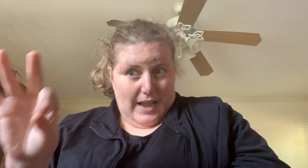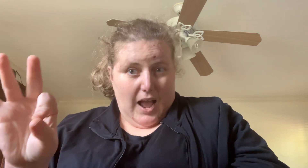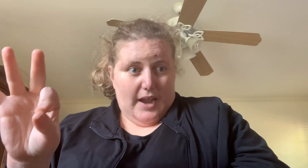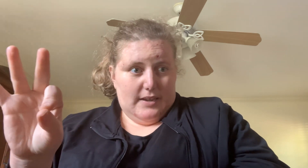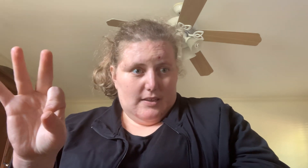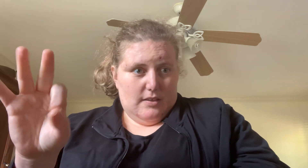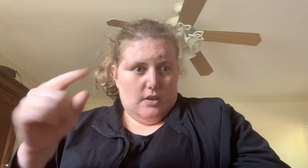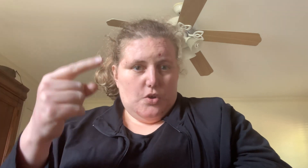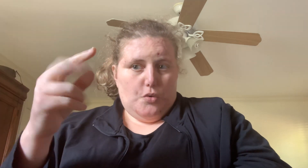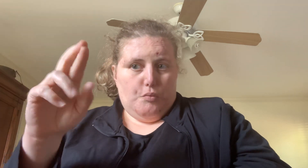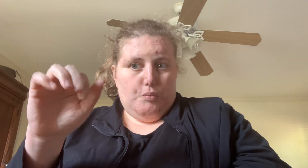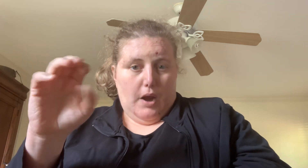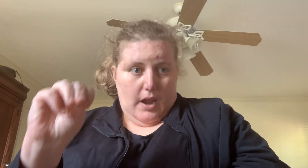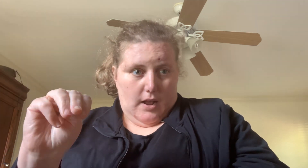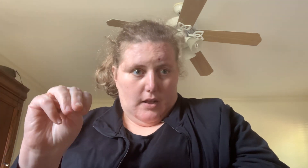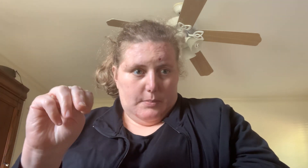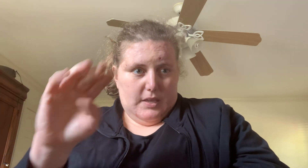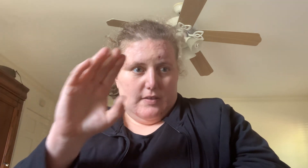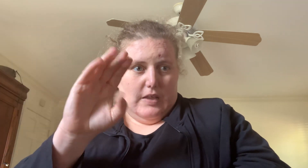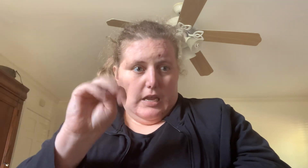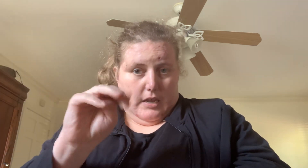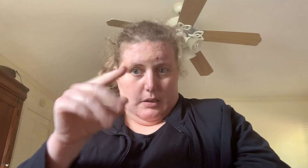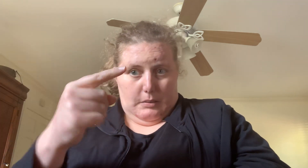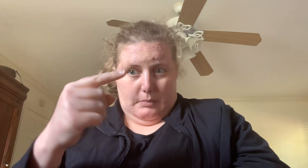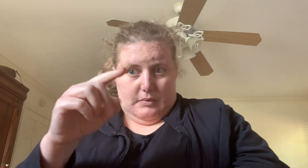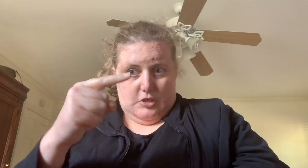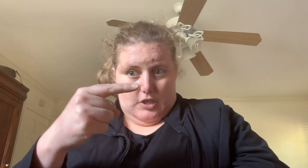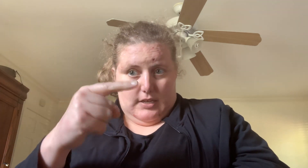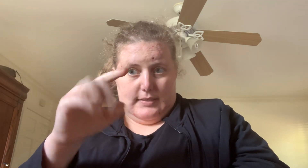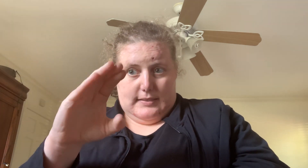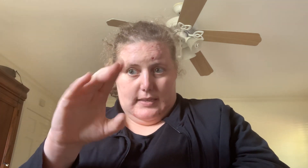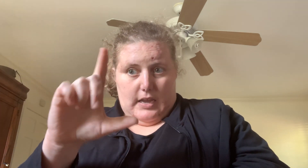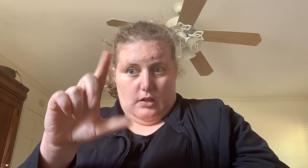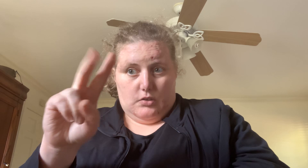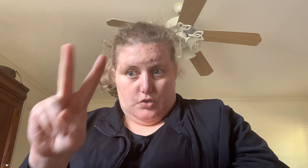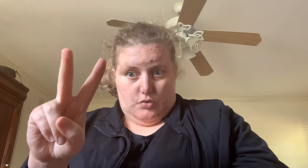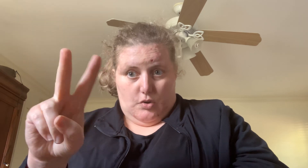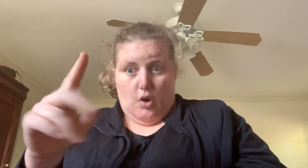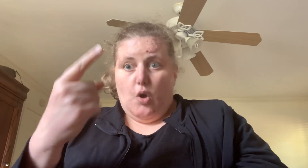do one more problem, and then I'm going to end this tutorial.